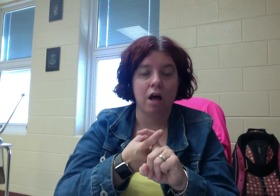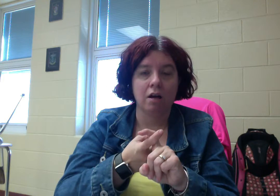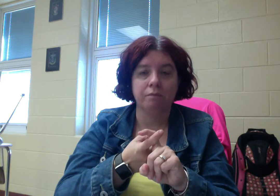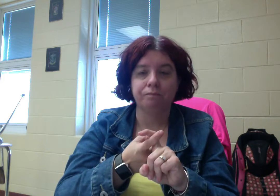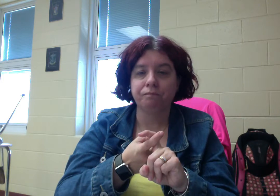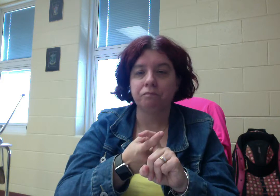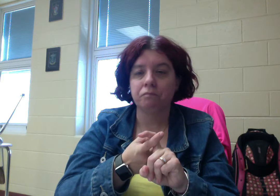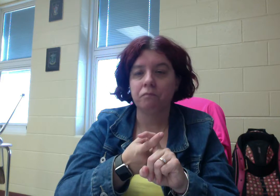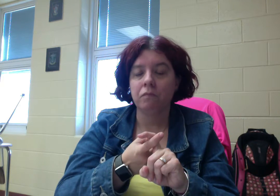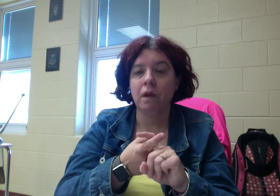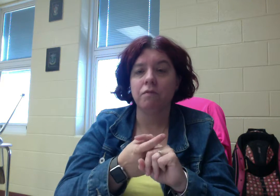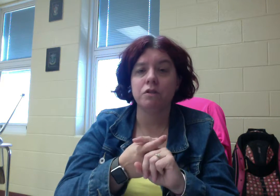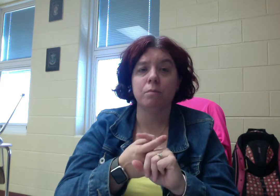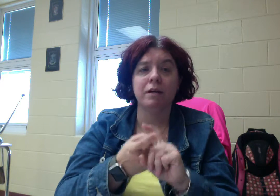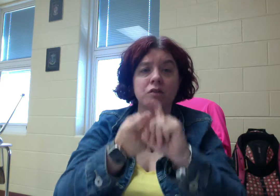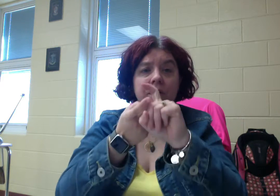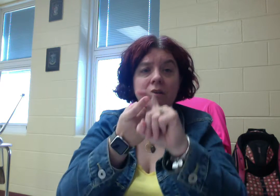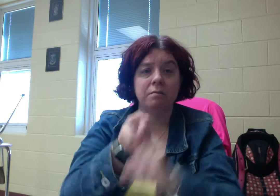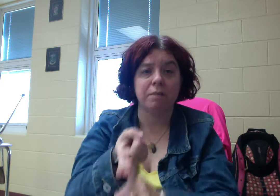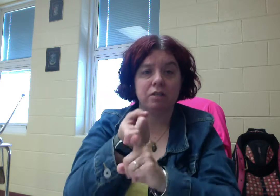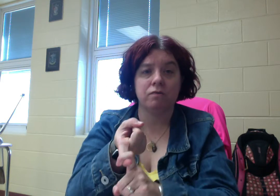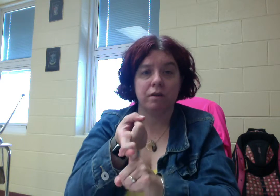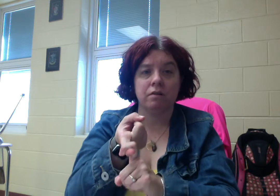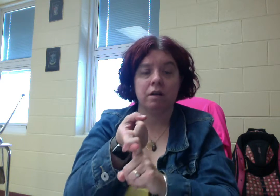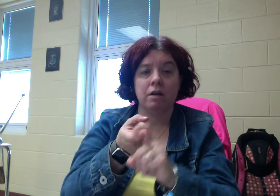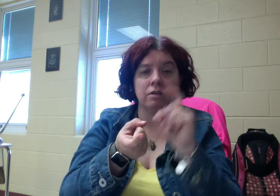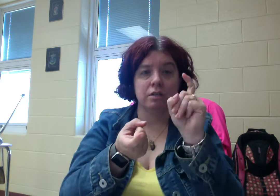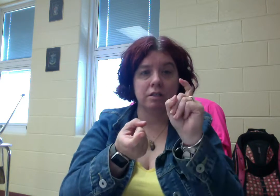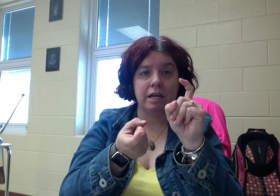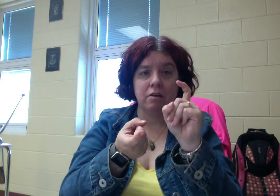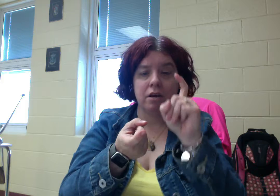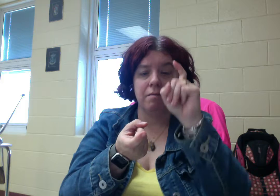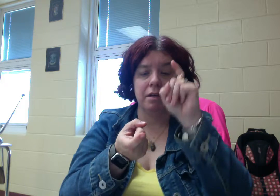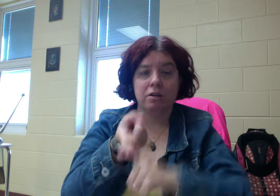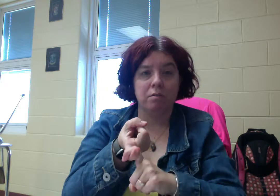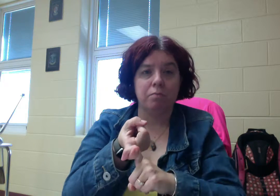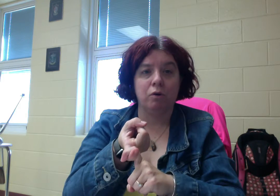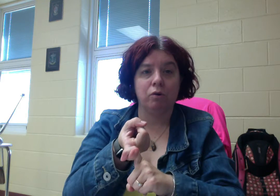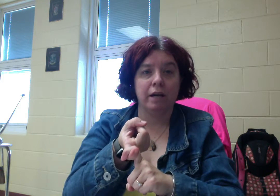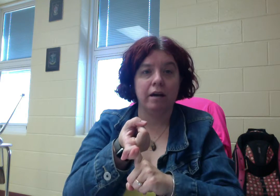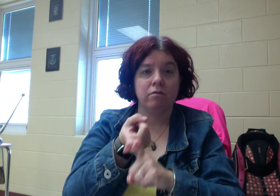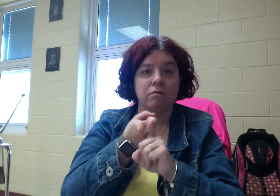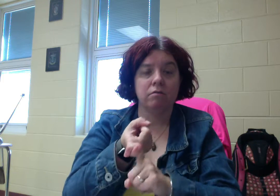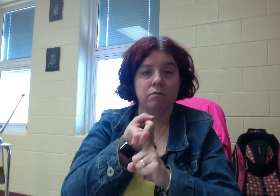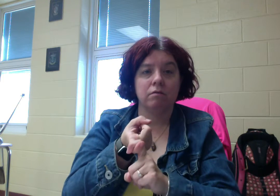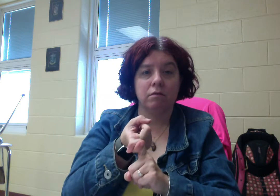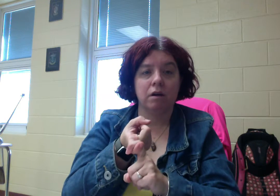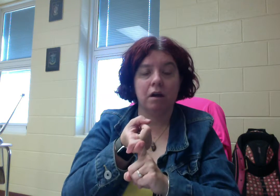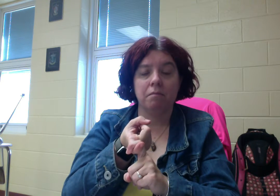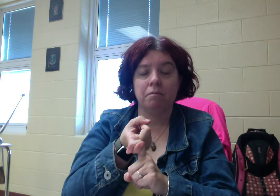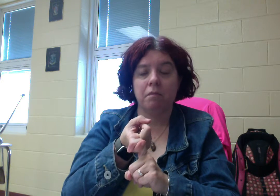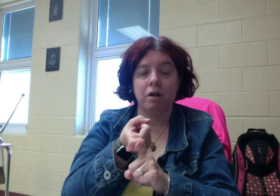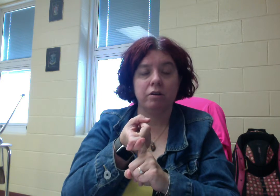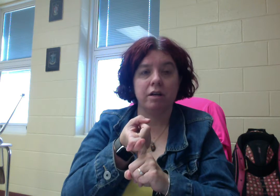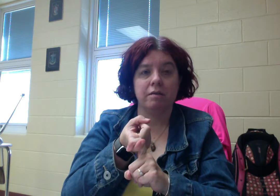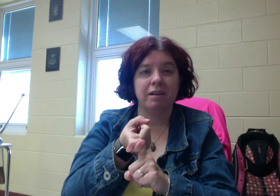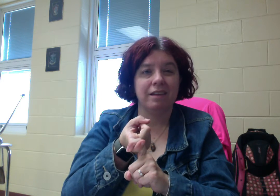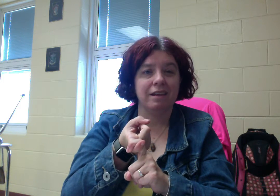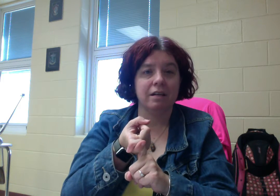interlock. If it's your best friend, best friend. So you're going to take your dominant, you're going to pull down on your non-dominant. I think in class I